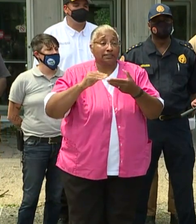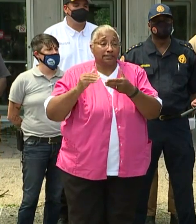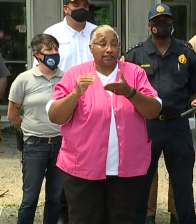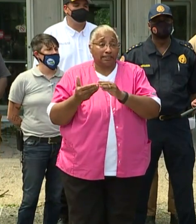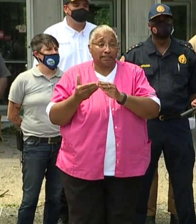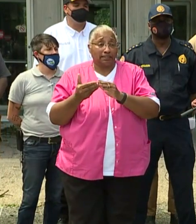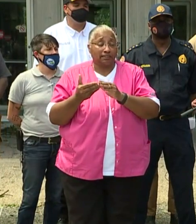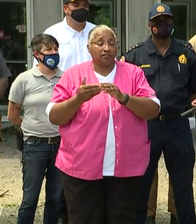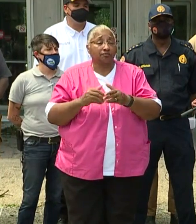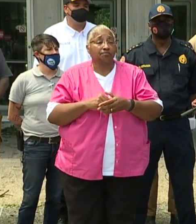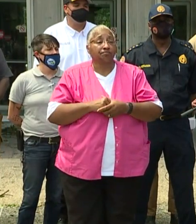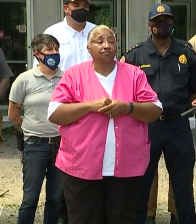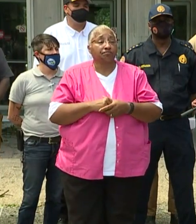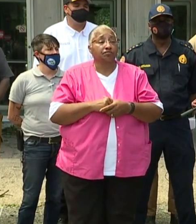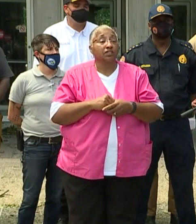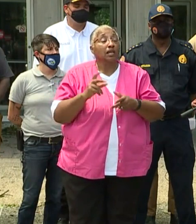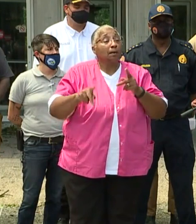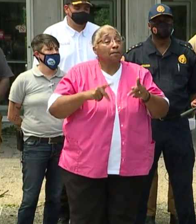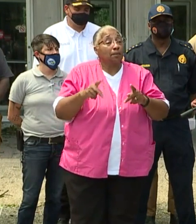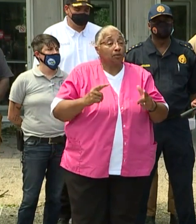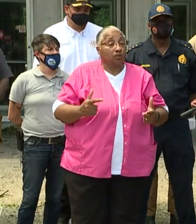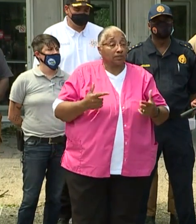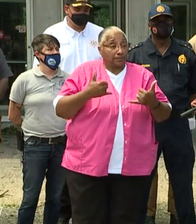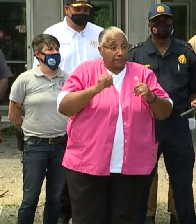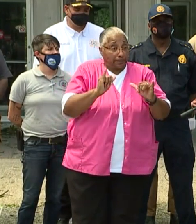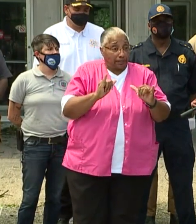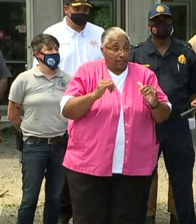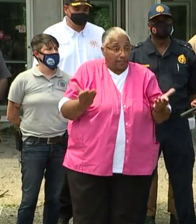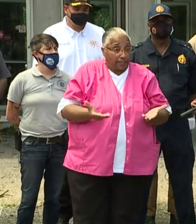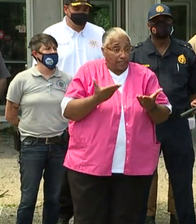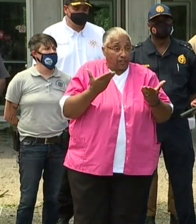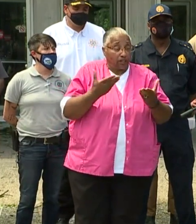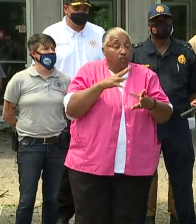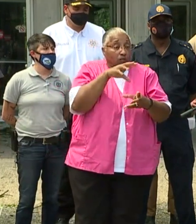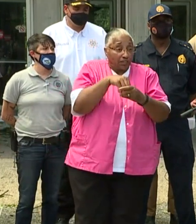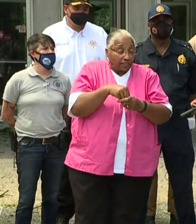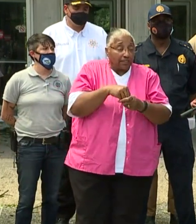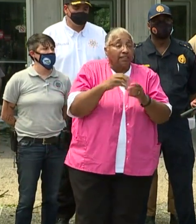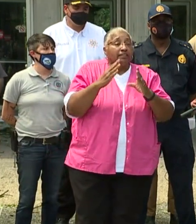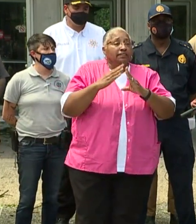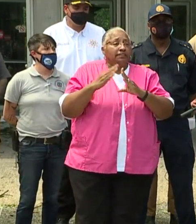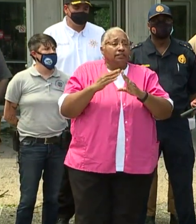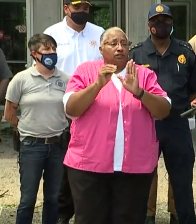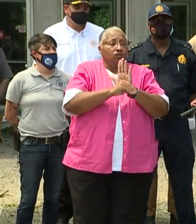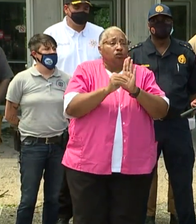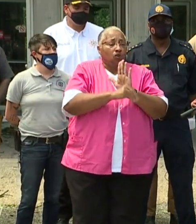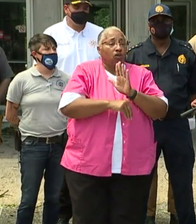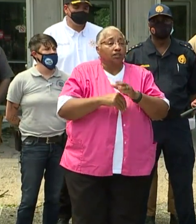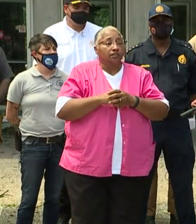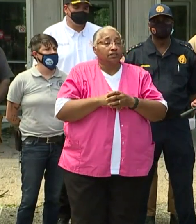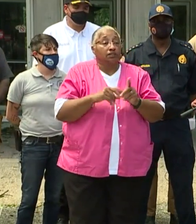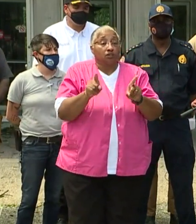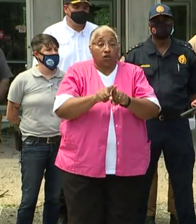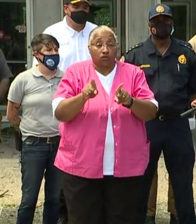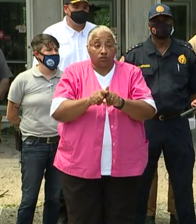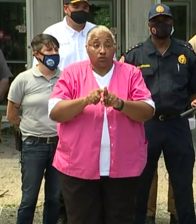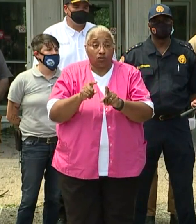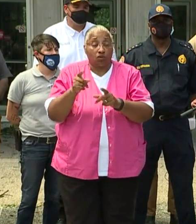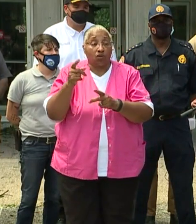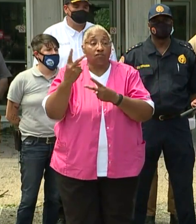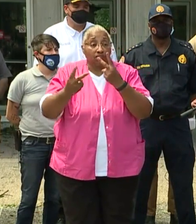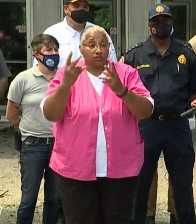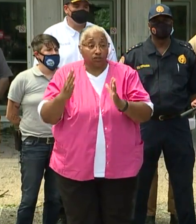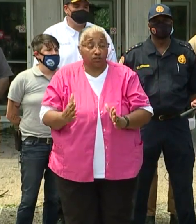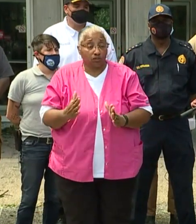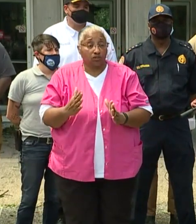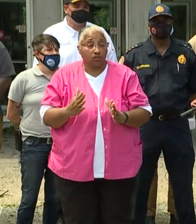city. Residents that are here now in the city of New Orleans and visitors, we need